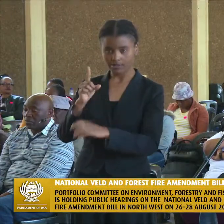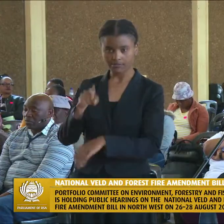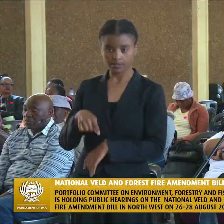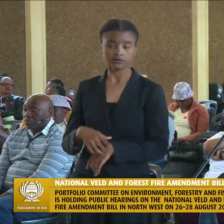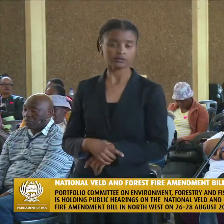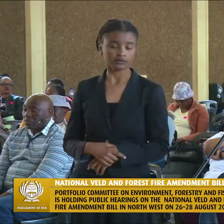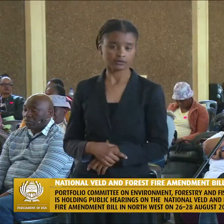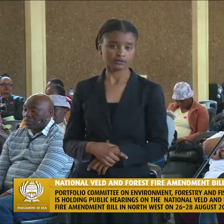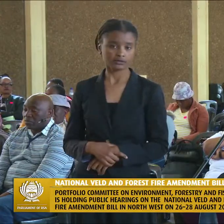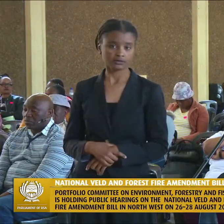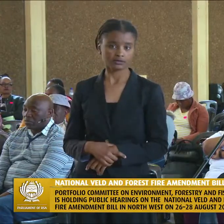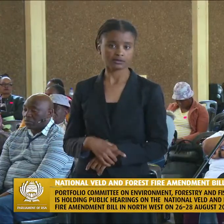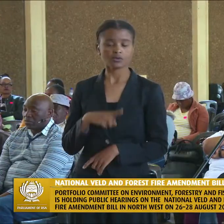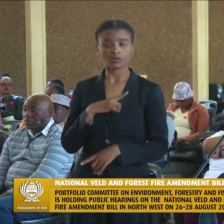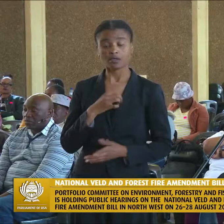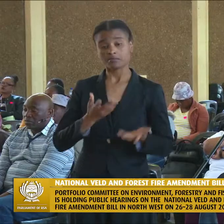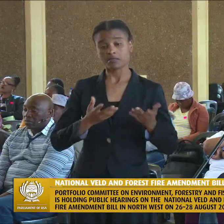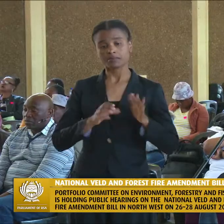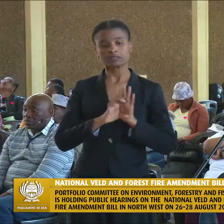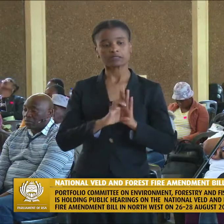from one place